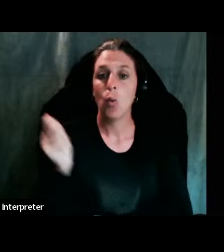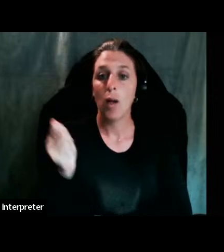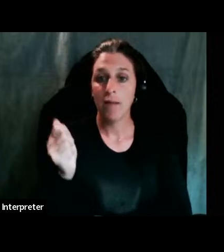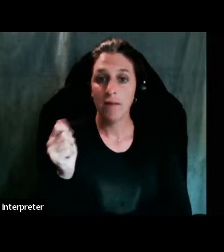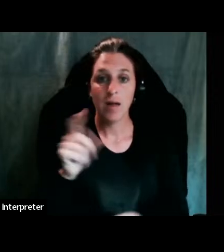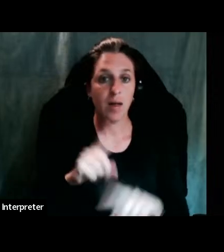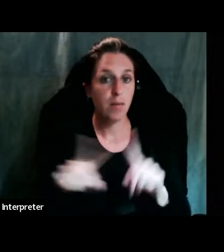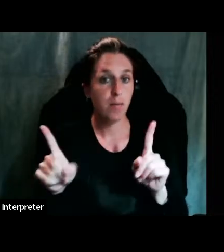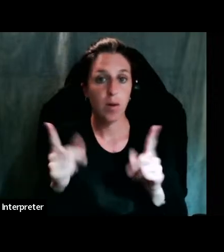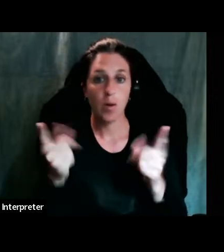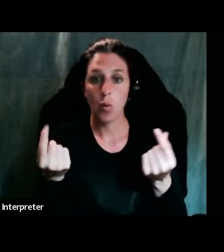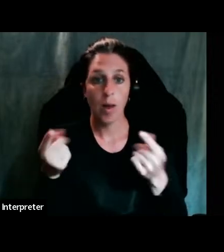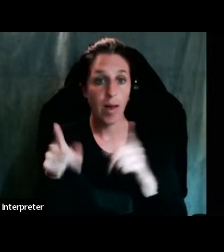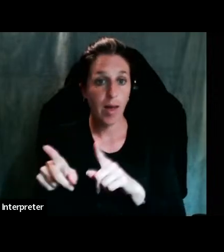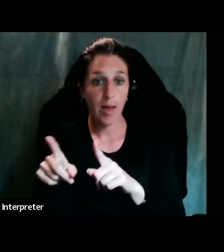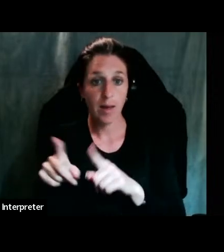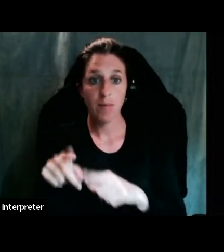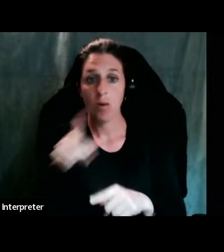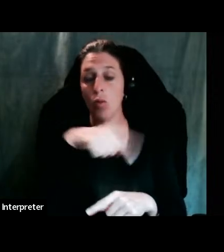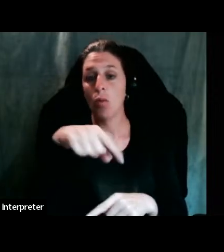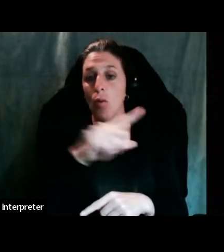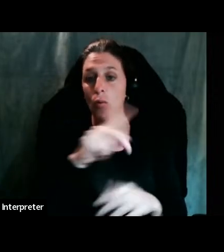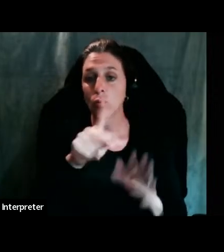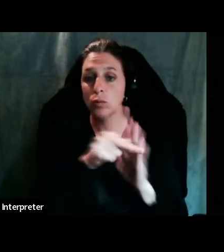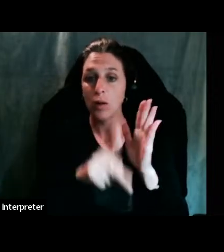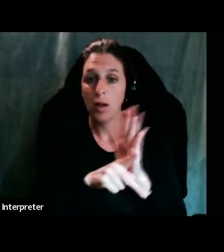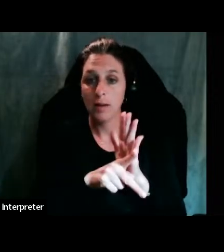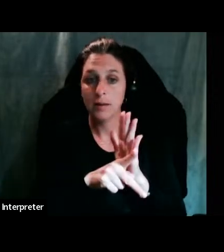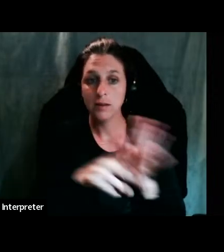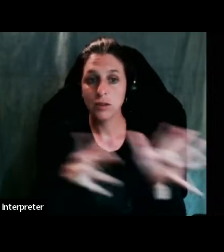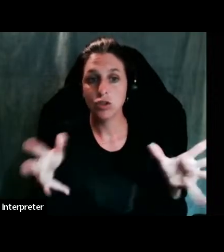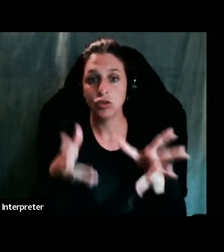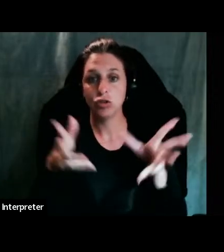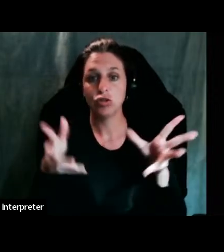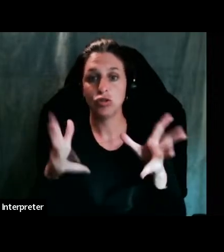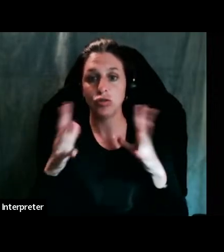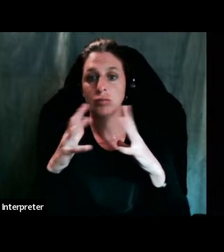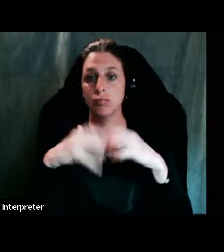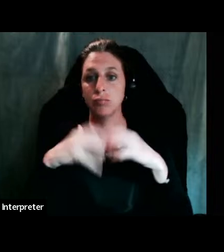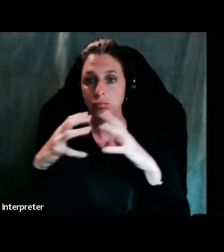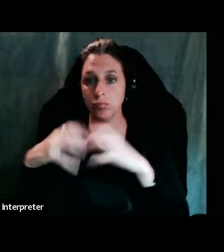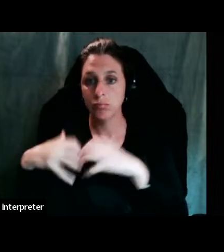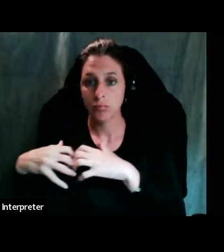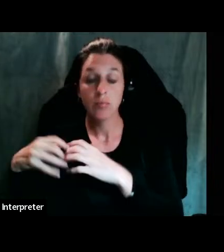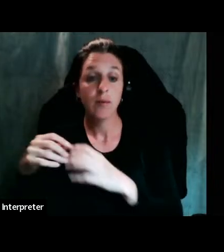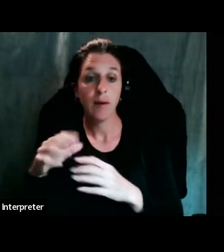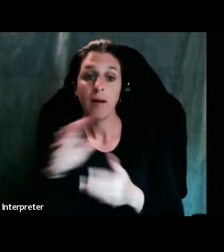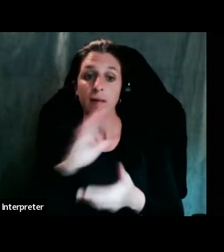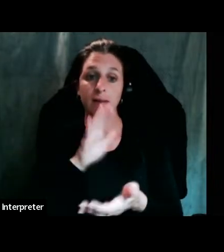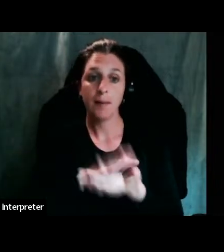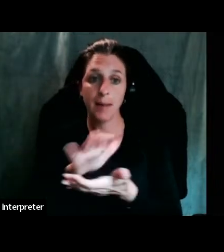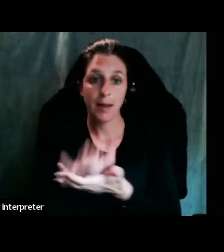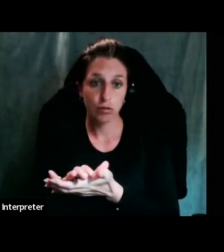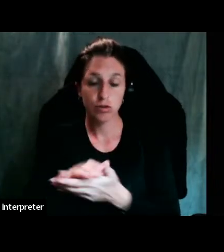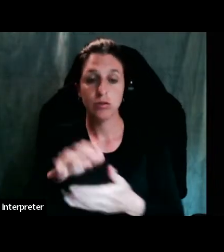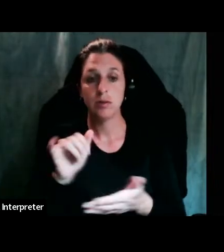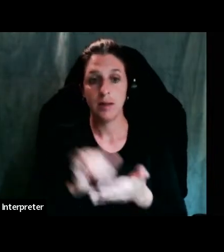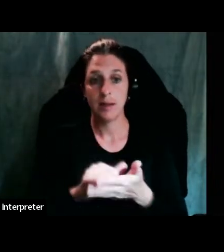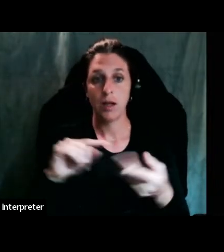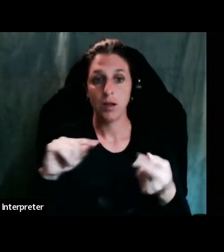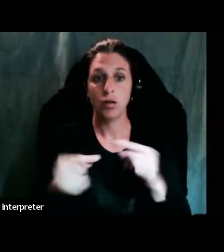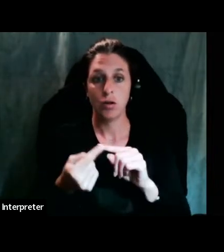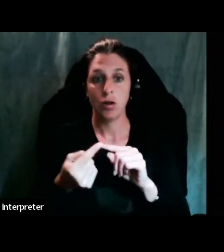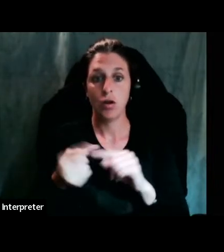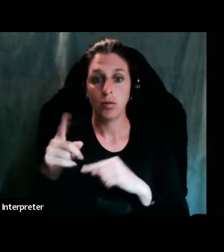what happened was those policies encouraged the breakdown of marriages, and that harmed